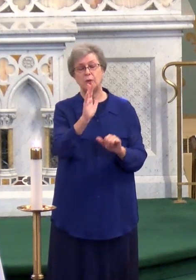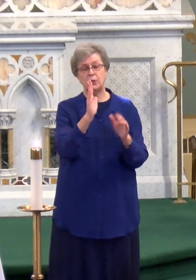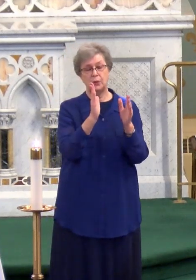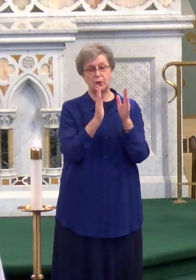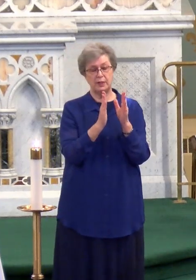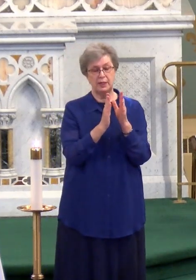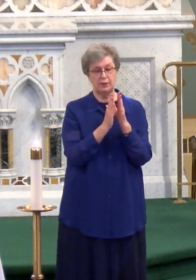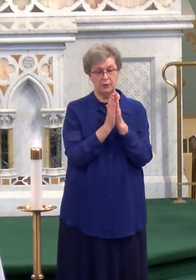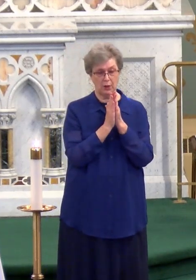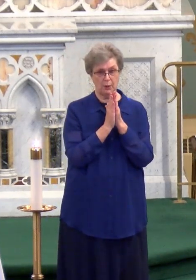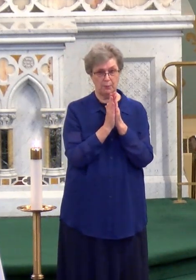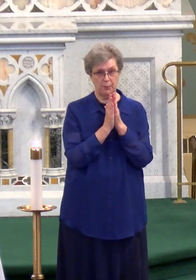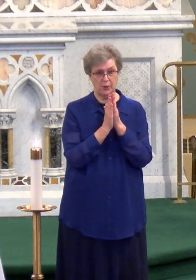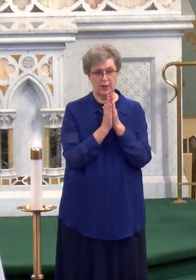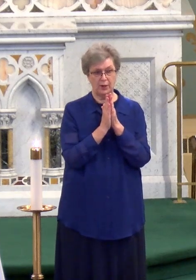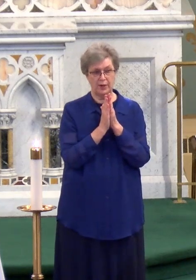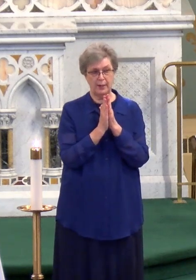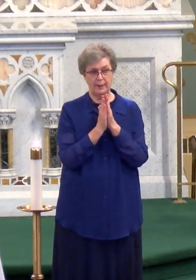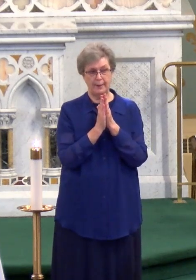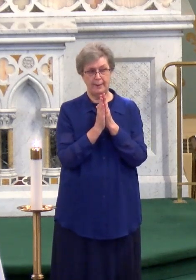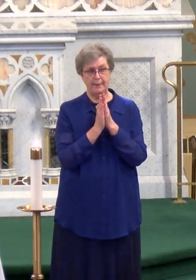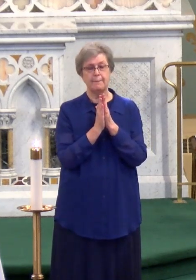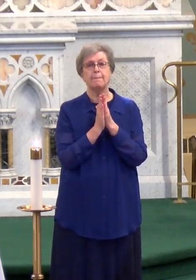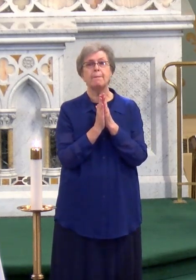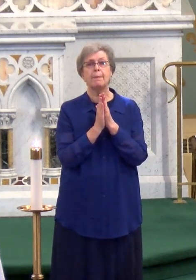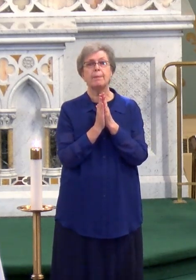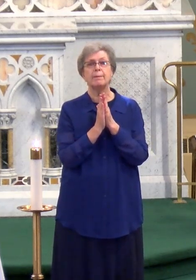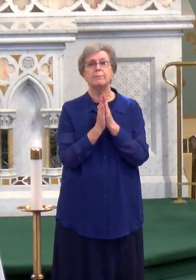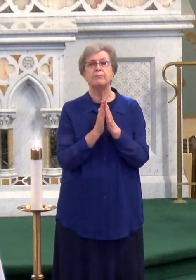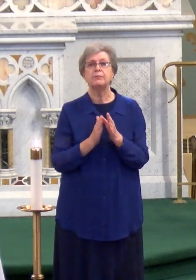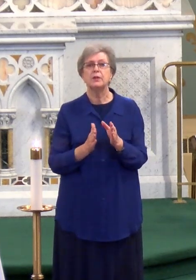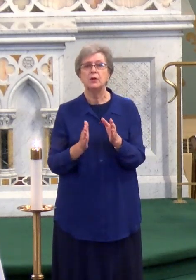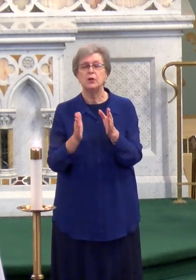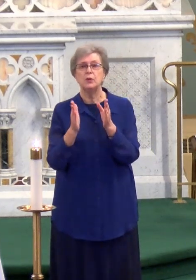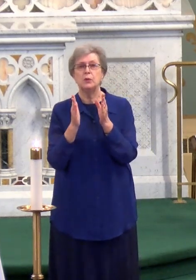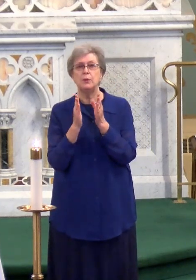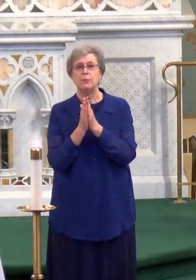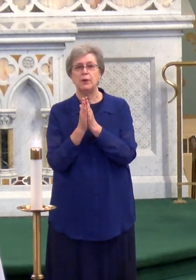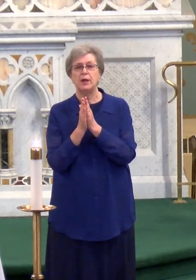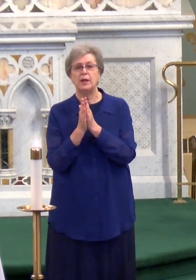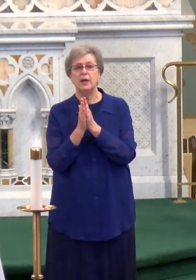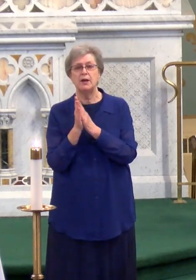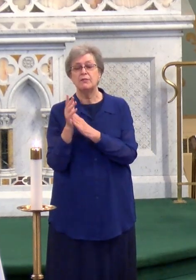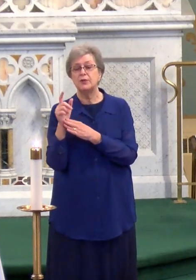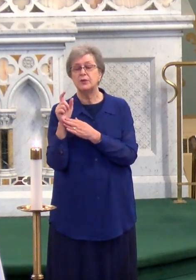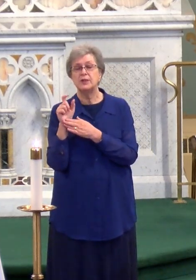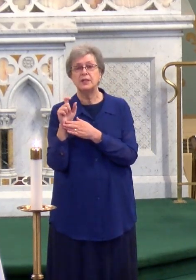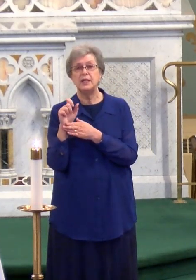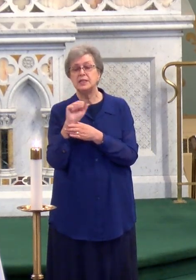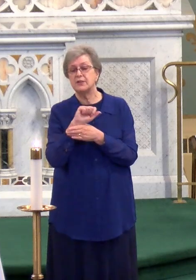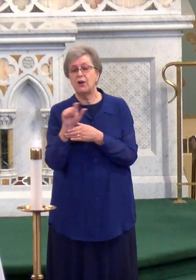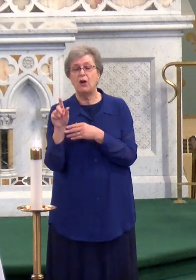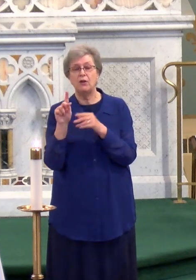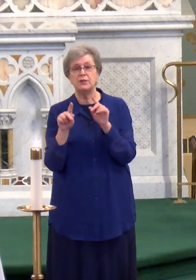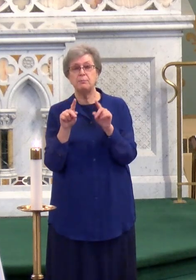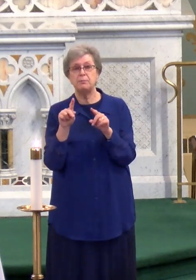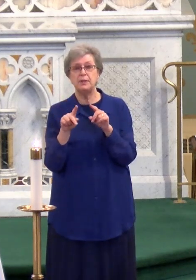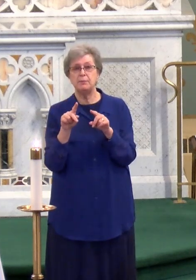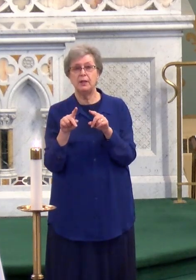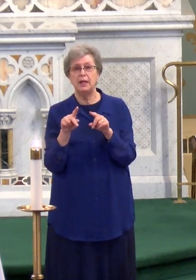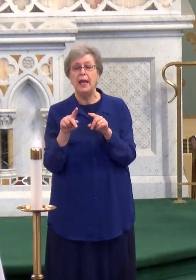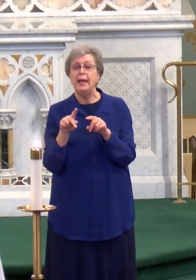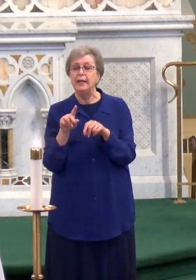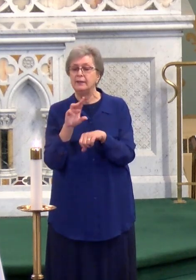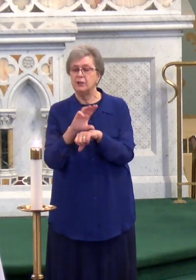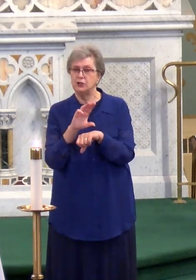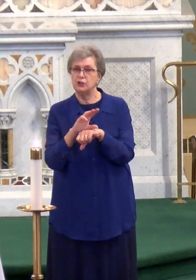Lord. Lord, hear our prayer. We pray for the intentions of all the people of our parishes